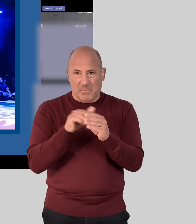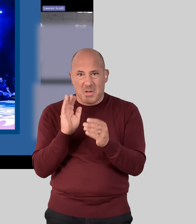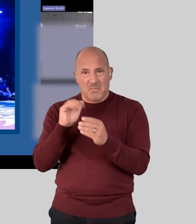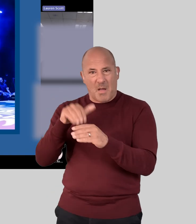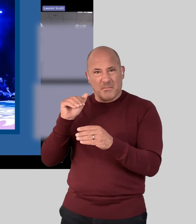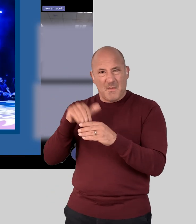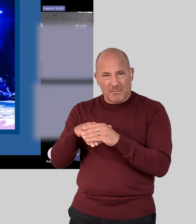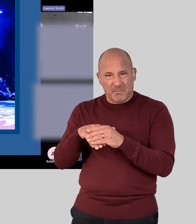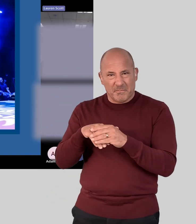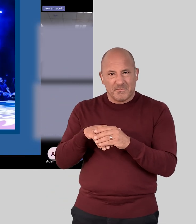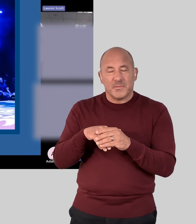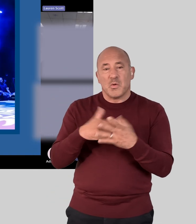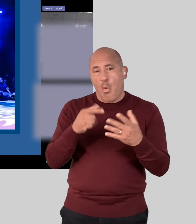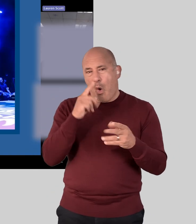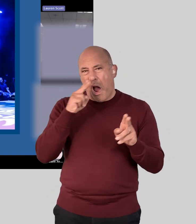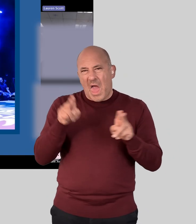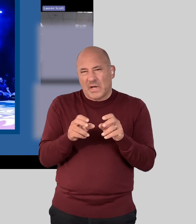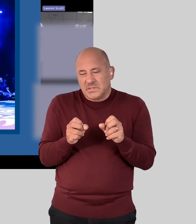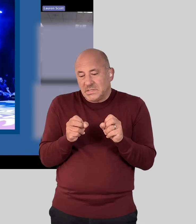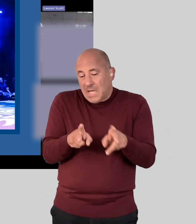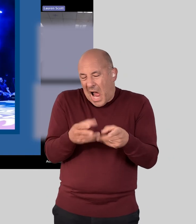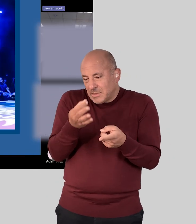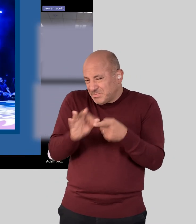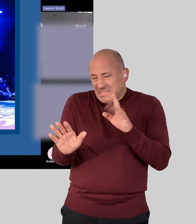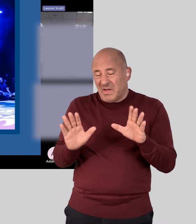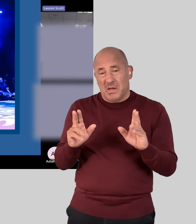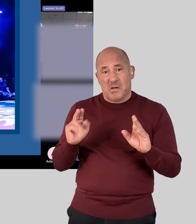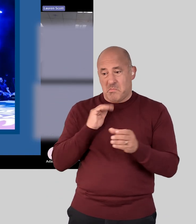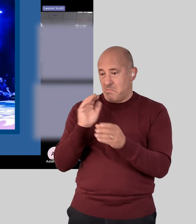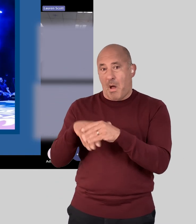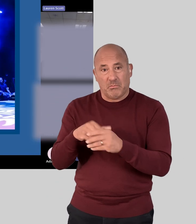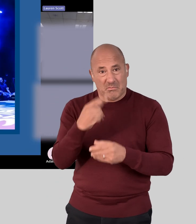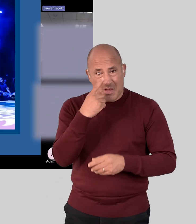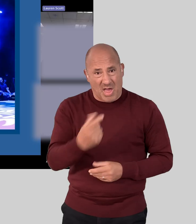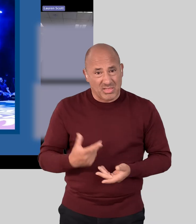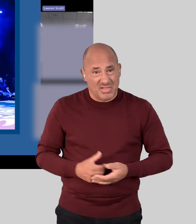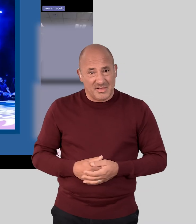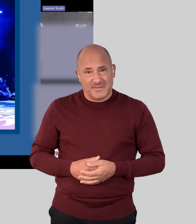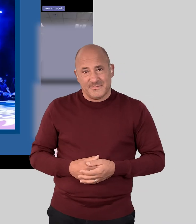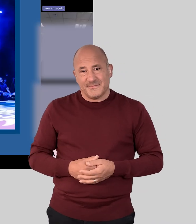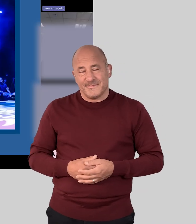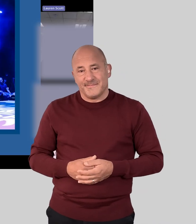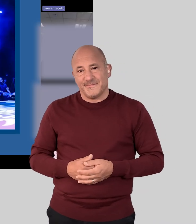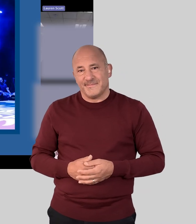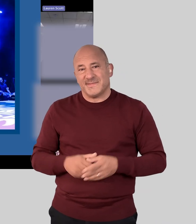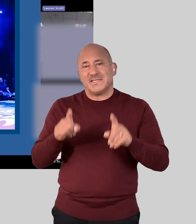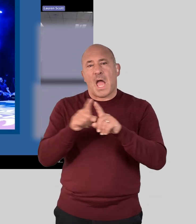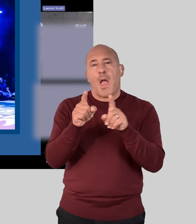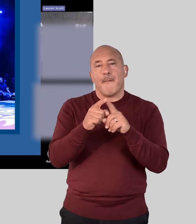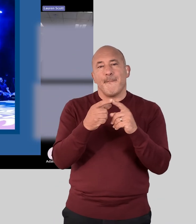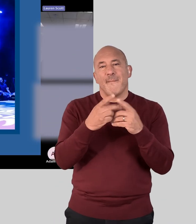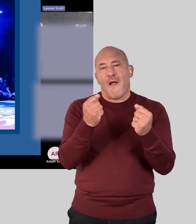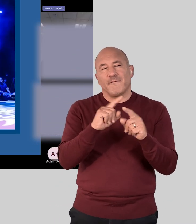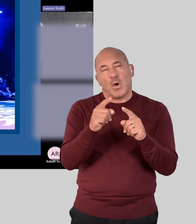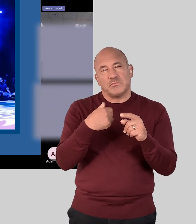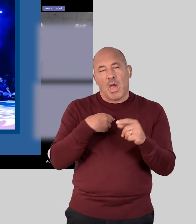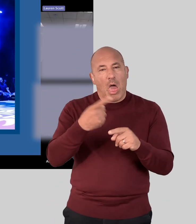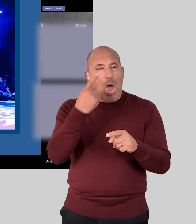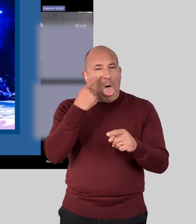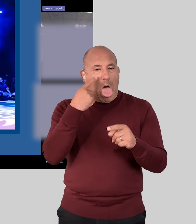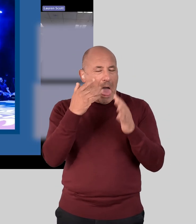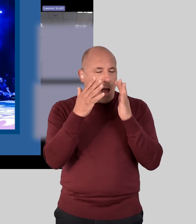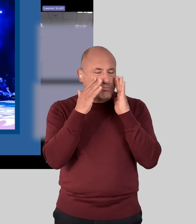battles, which is often you can enter and it's less style specific. And then you also have